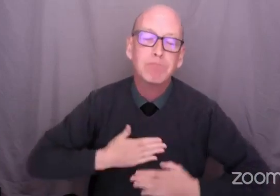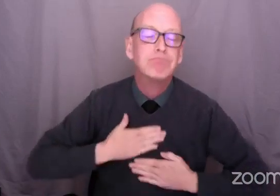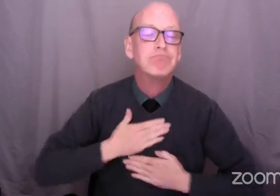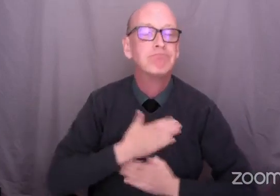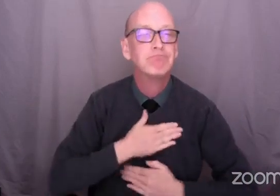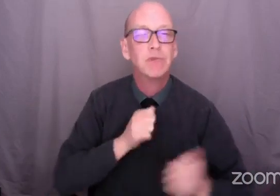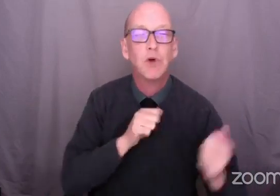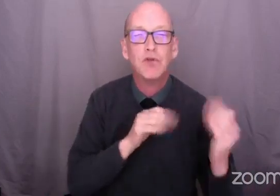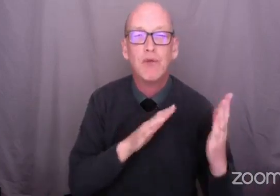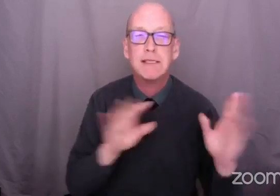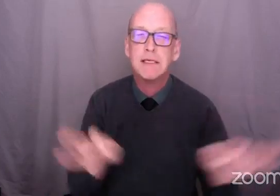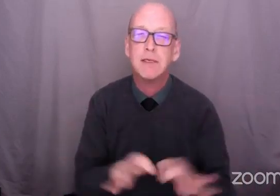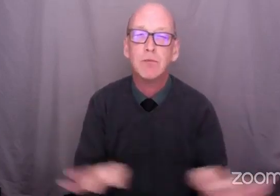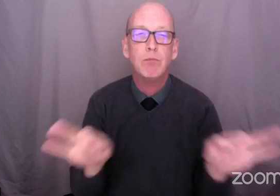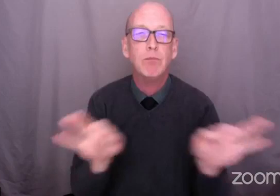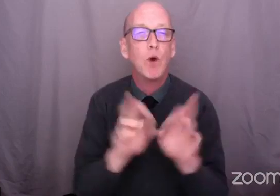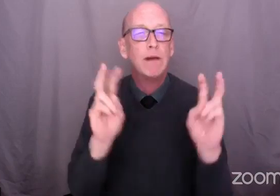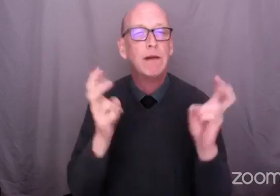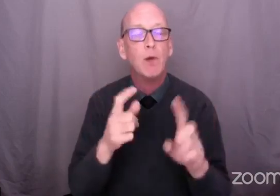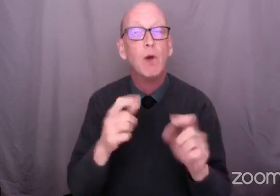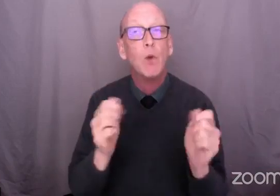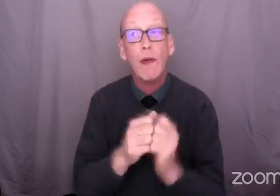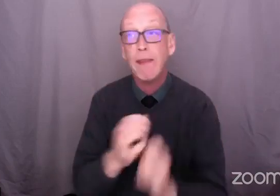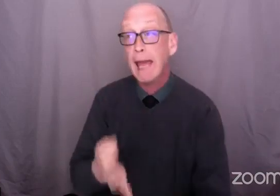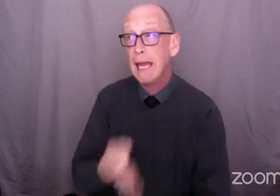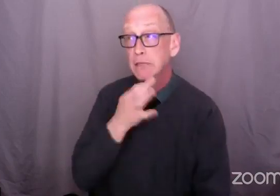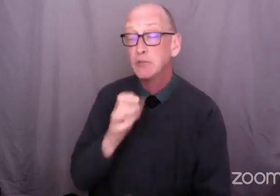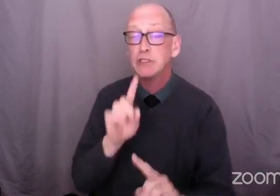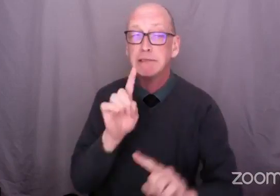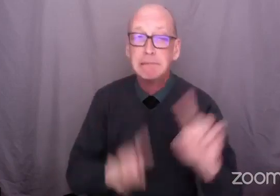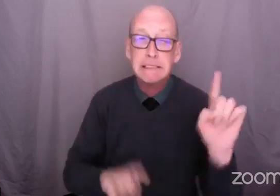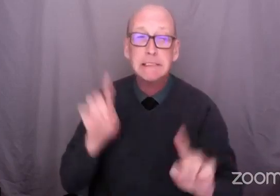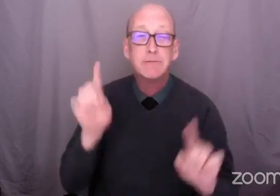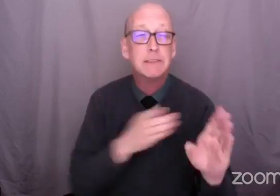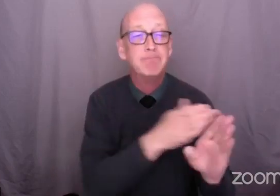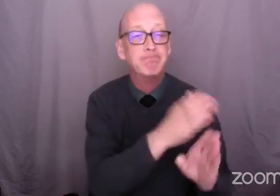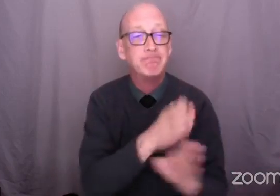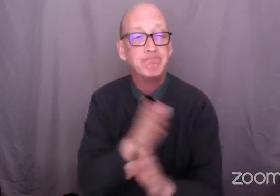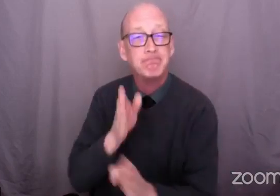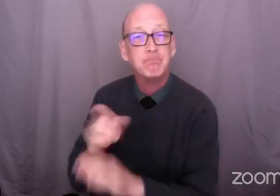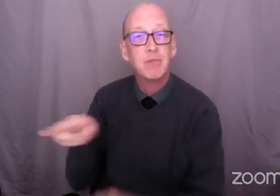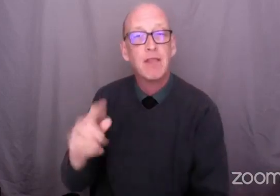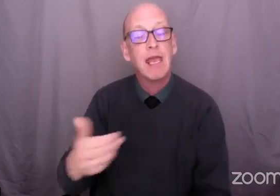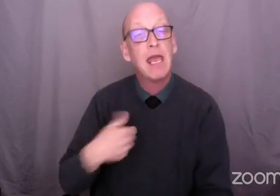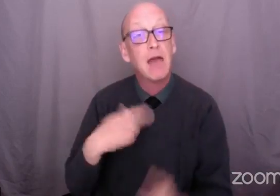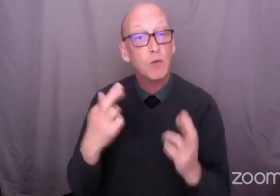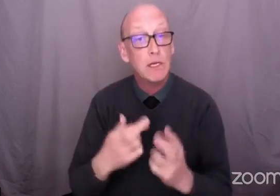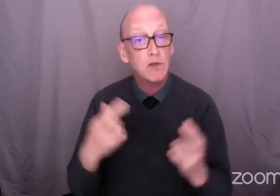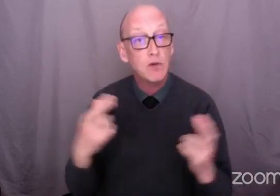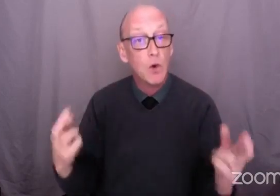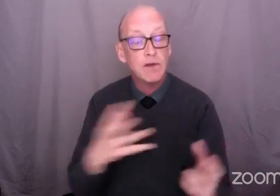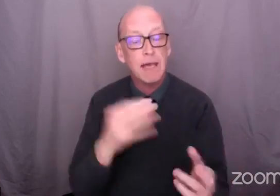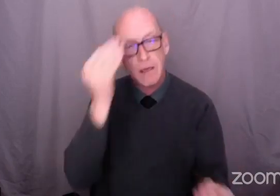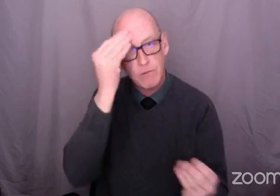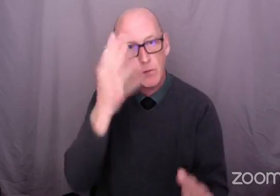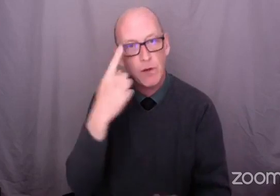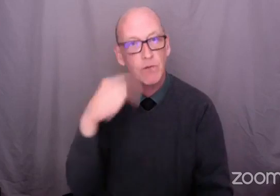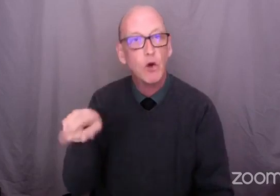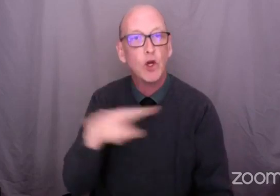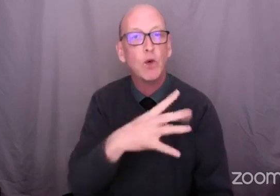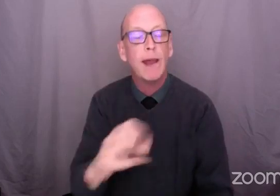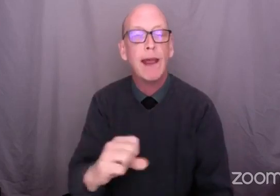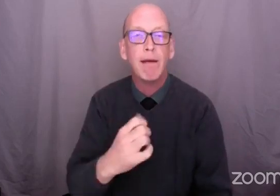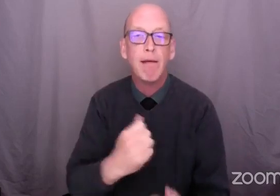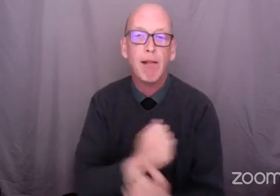important topic with experts from a variety of fields who have insight and resources for you and your loved ones. Joining